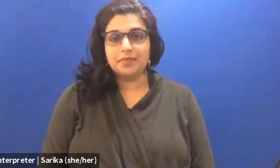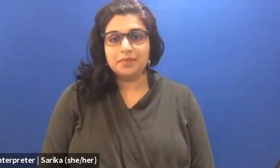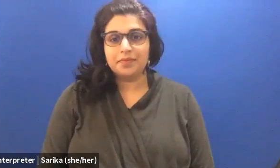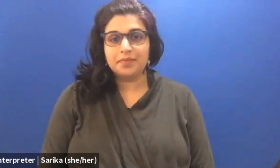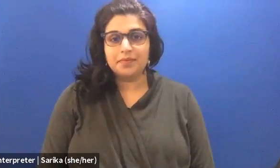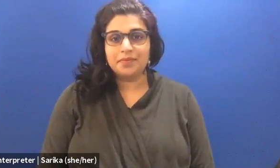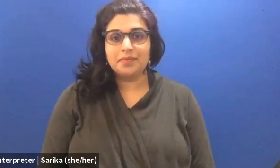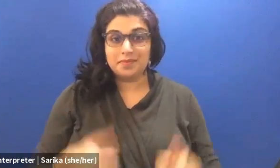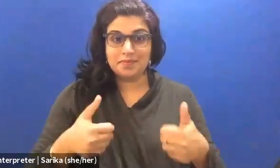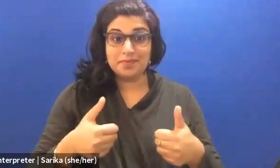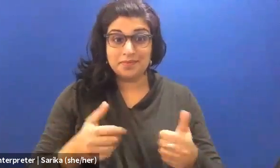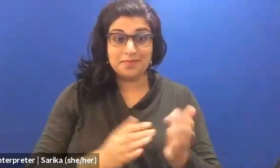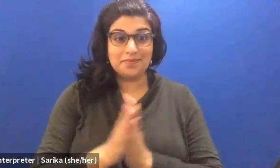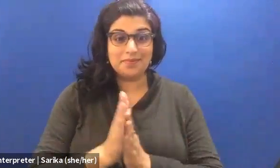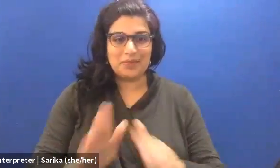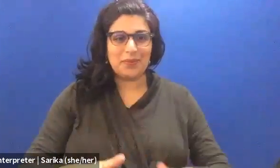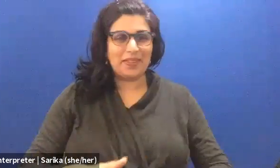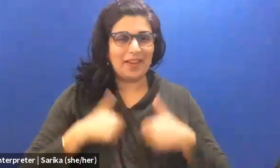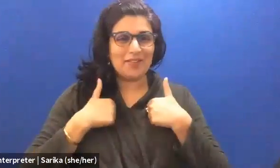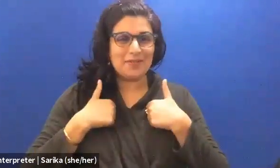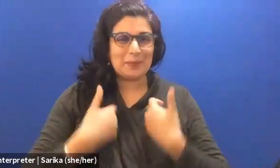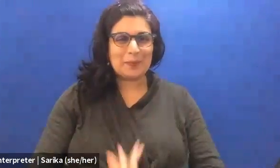All right, we're live.